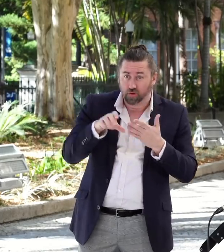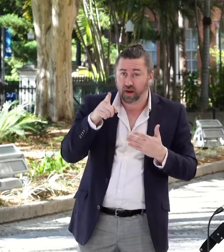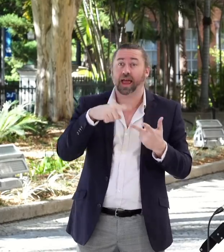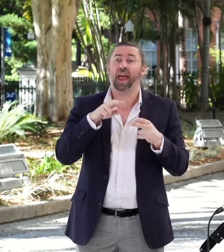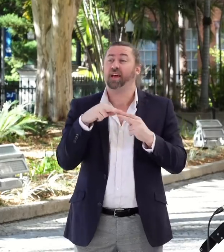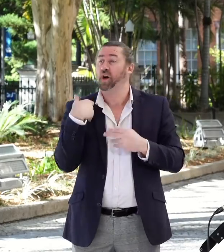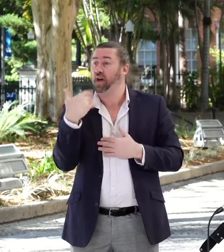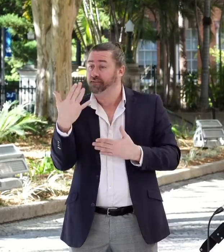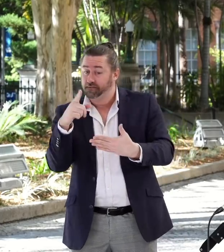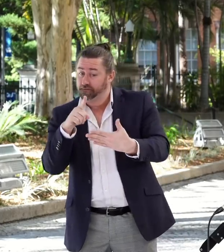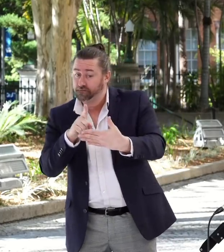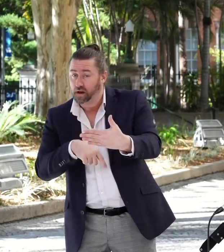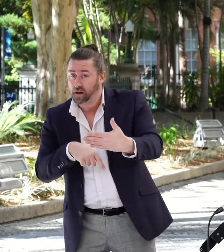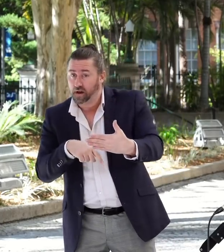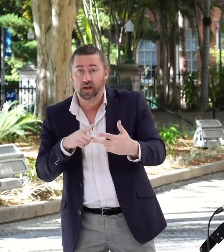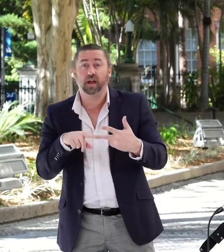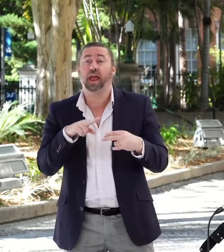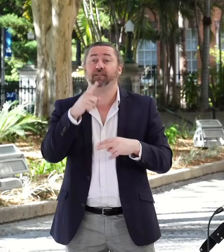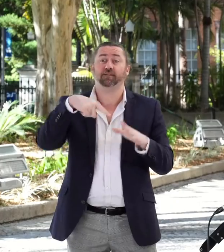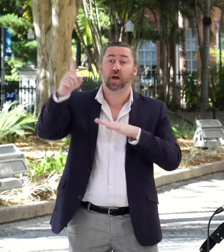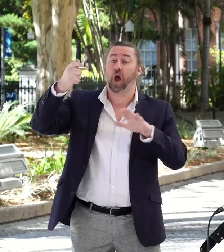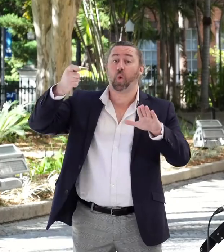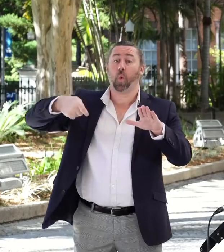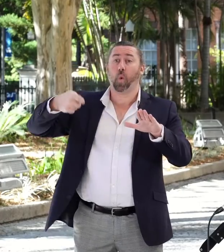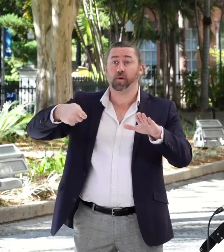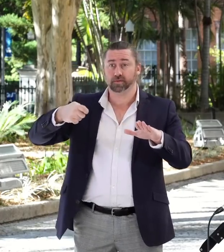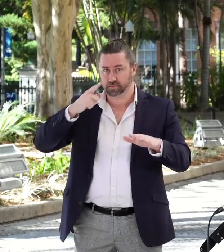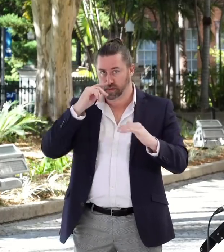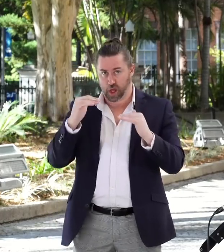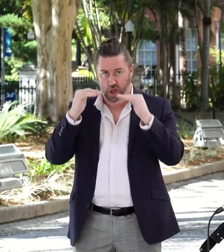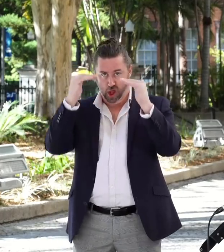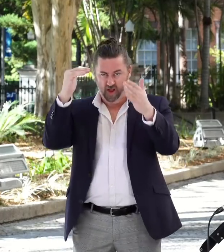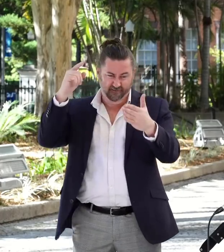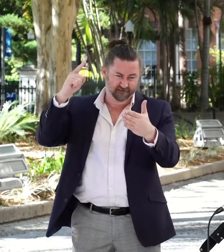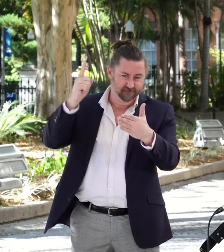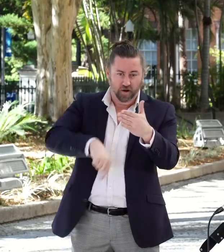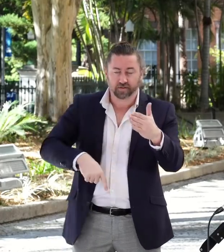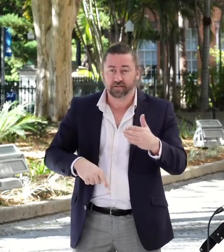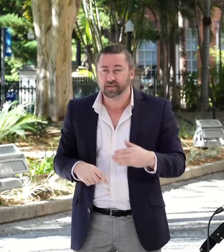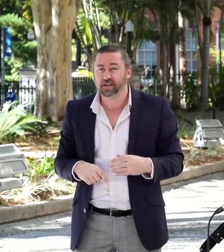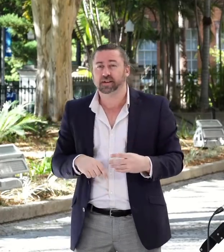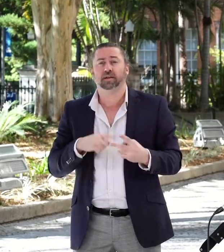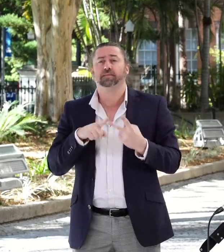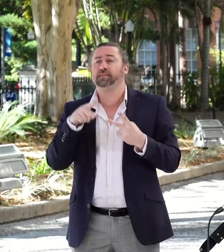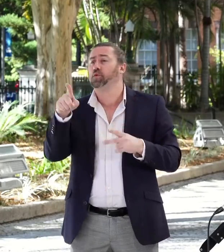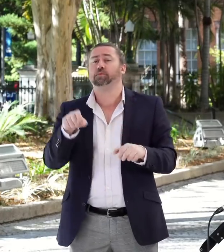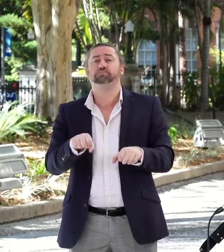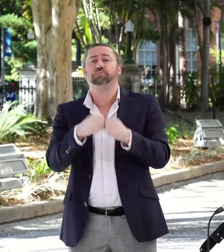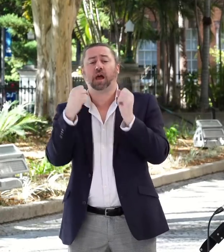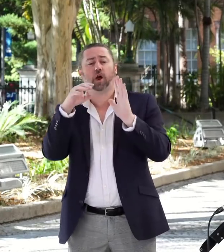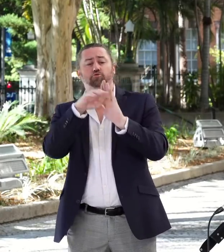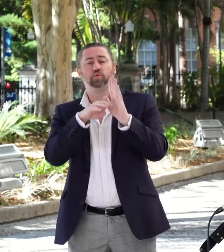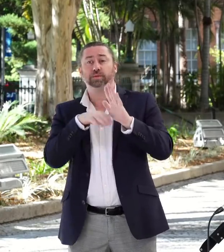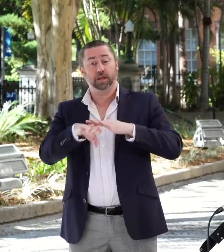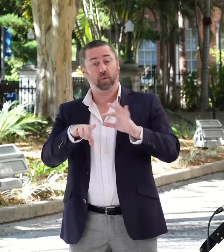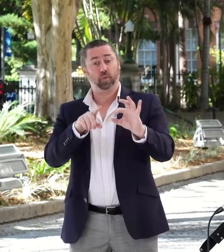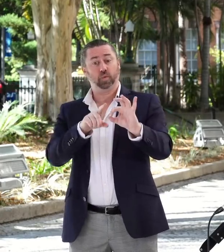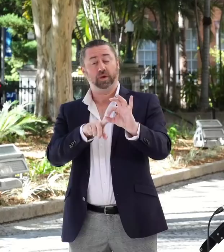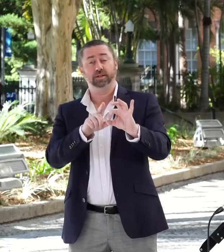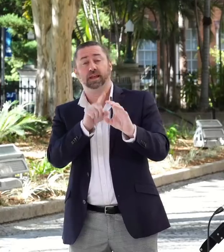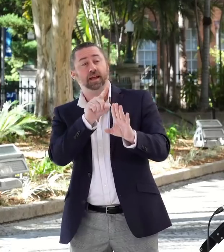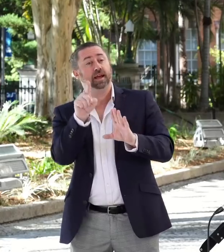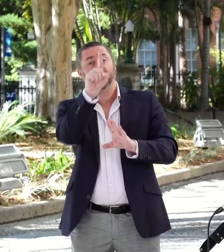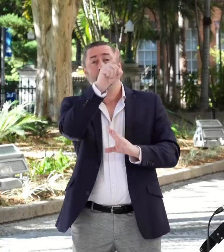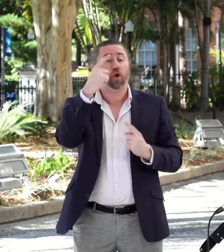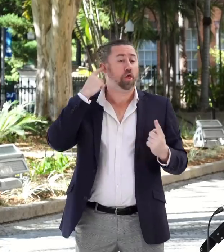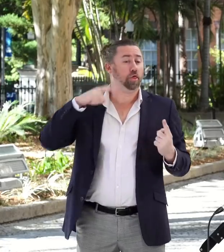penalty infringement notice. Of course, if you're put before the court, that can be higher. And for any other breaches within the state for not following the directions,